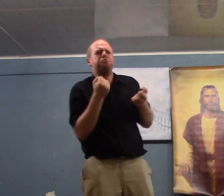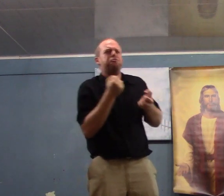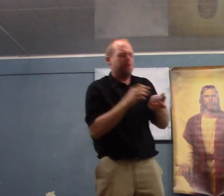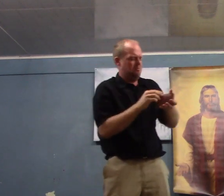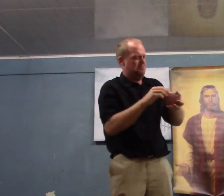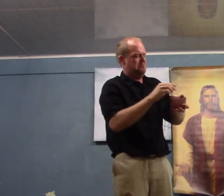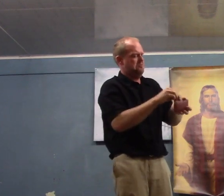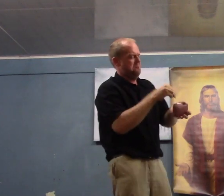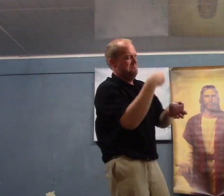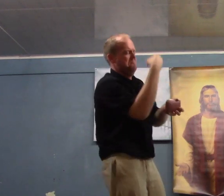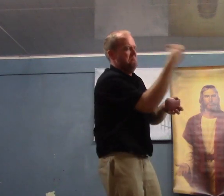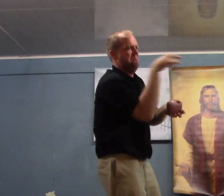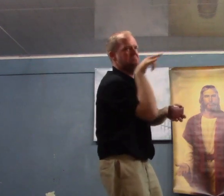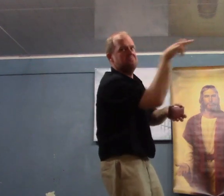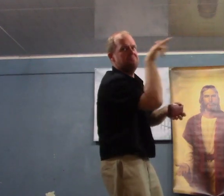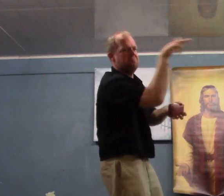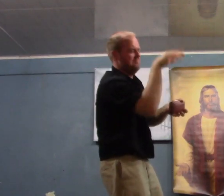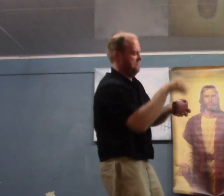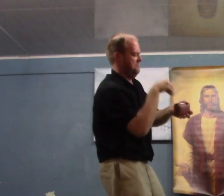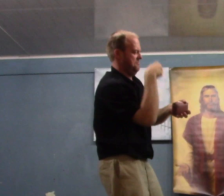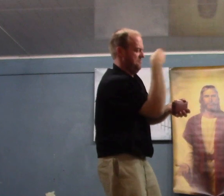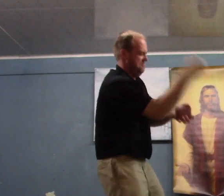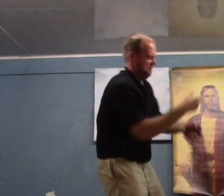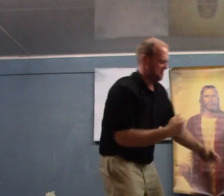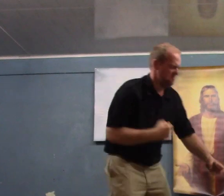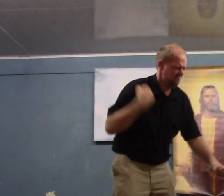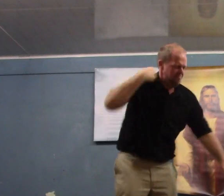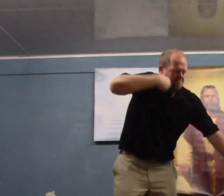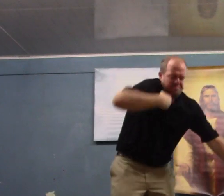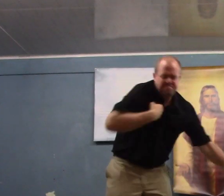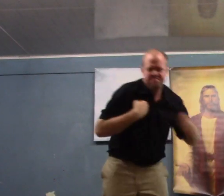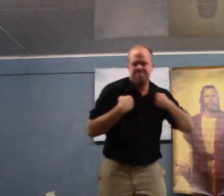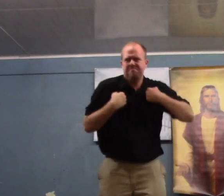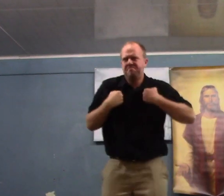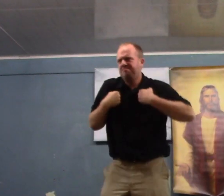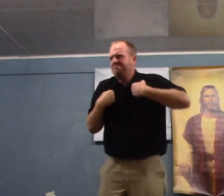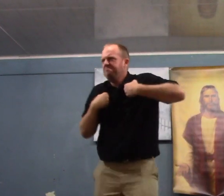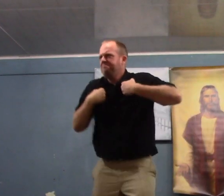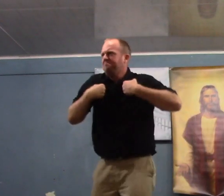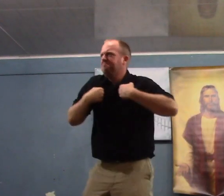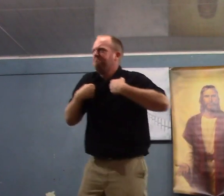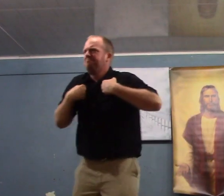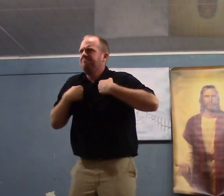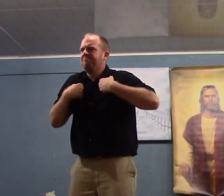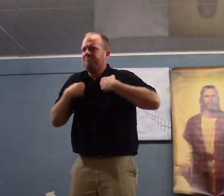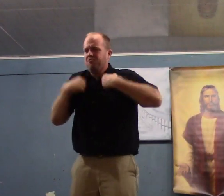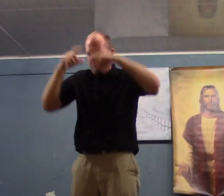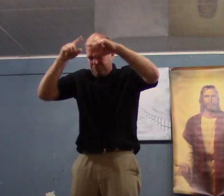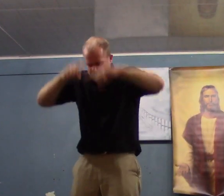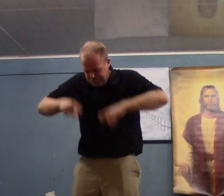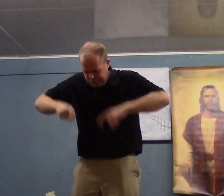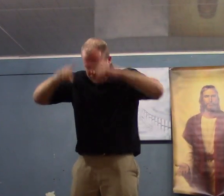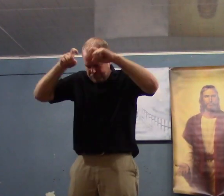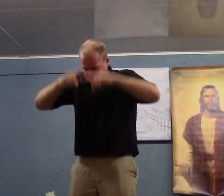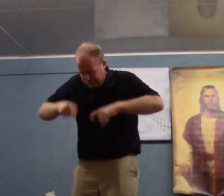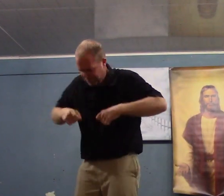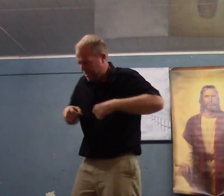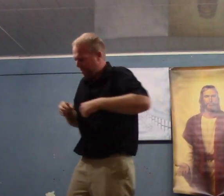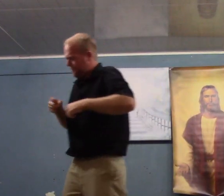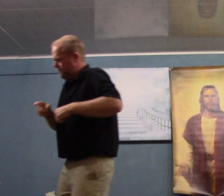You might think, okay, you like drive to the city, pay for jet tickets, have your bags all packed. Because you still have to